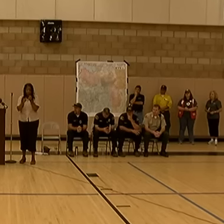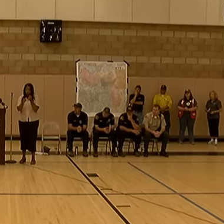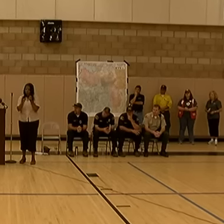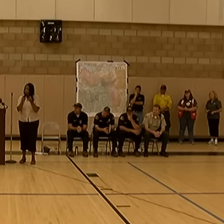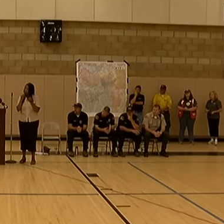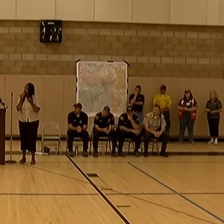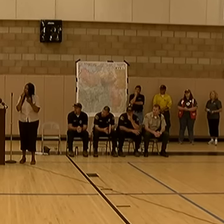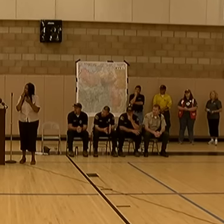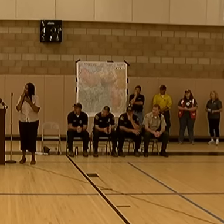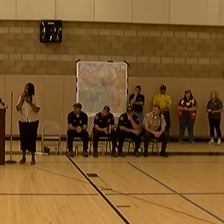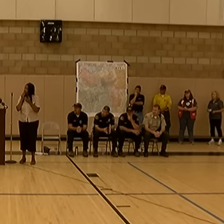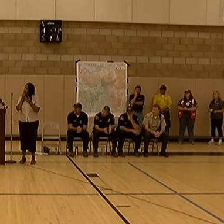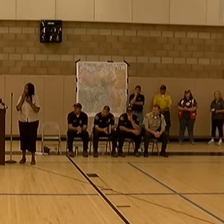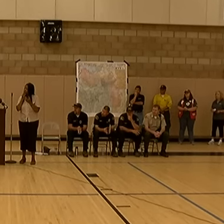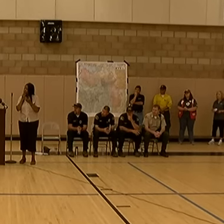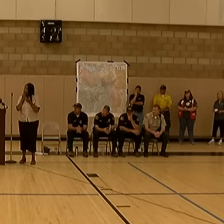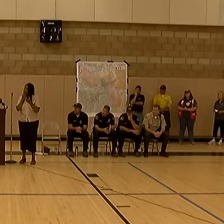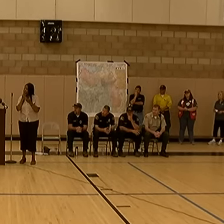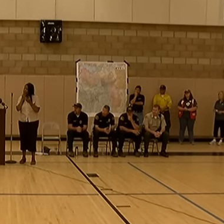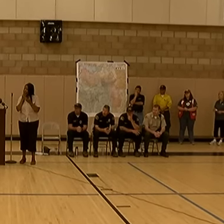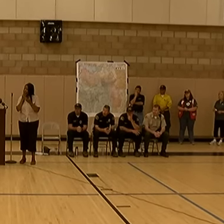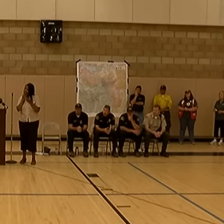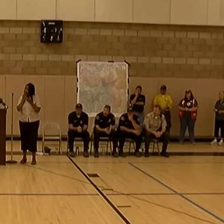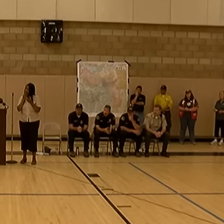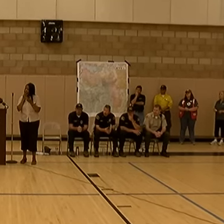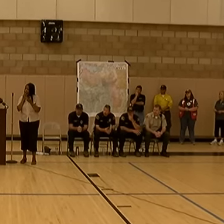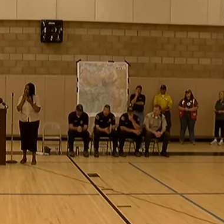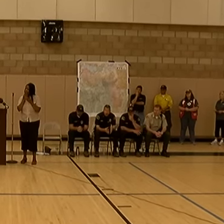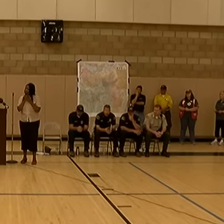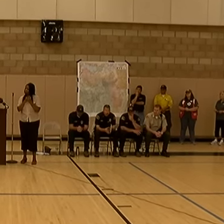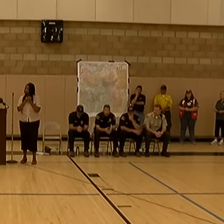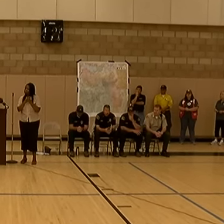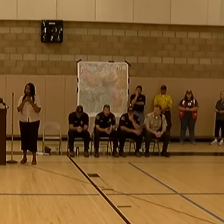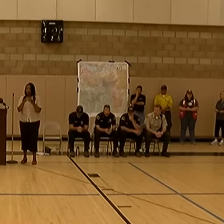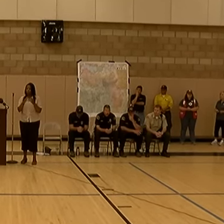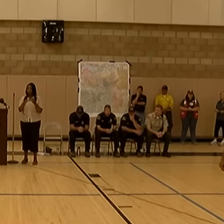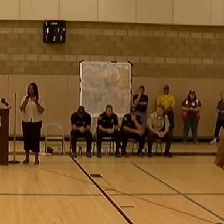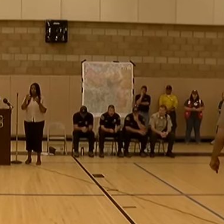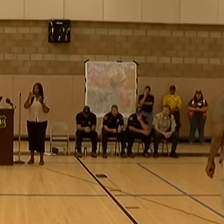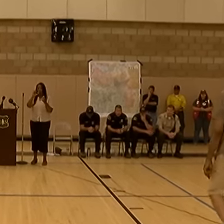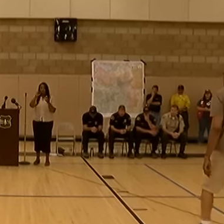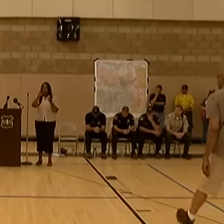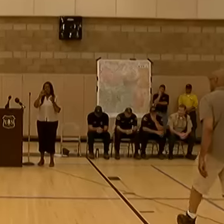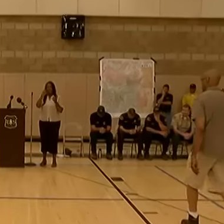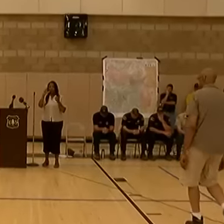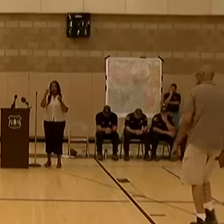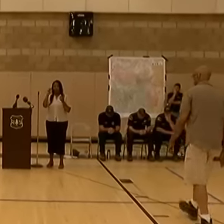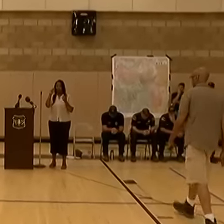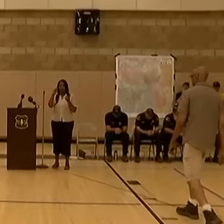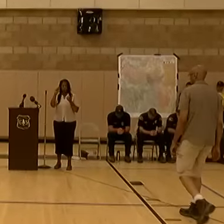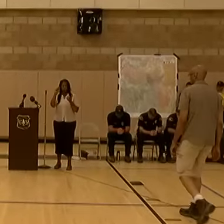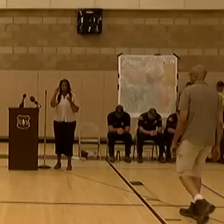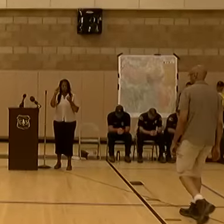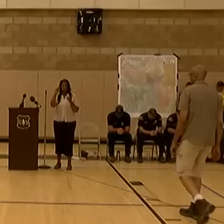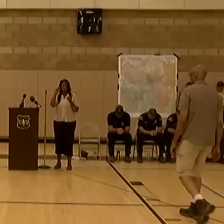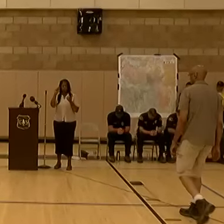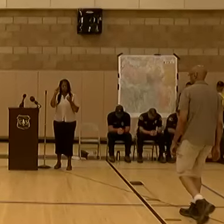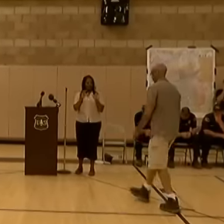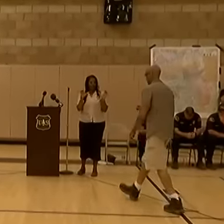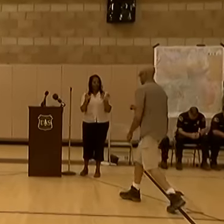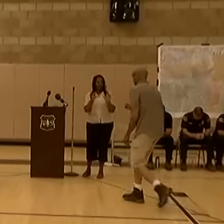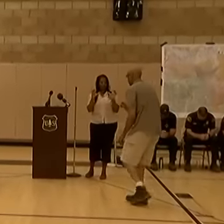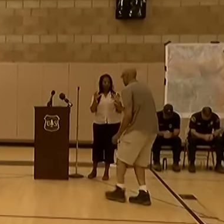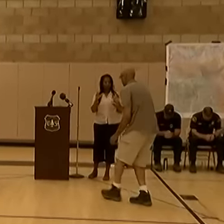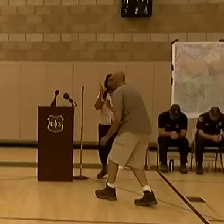Yes. And can you introduce? I'm Shavani. I'm the operations director at Lake Plaza,